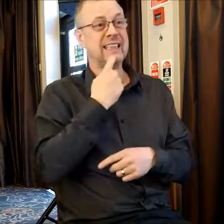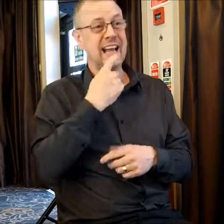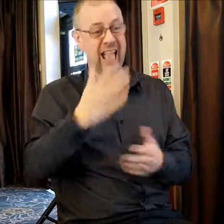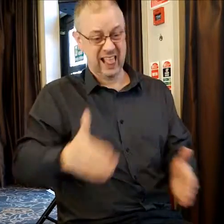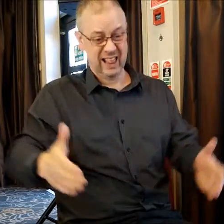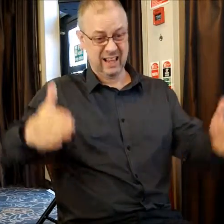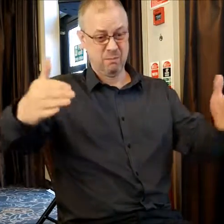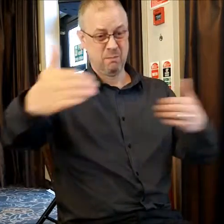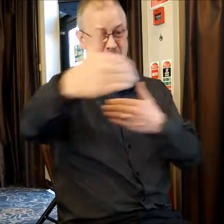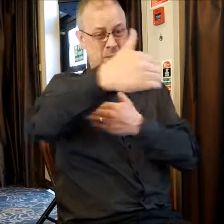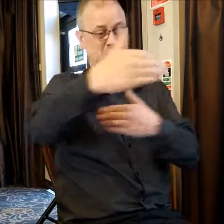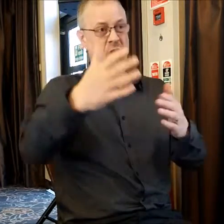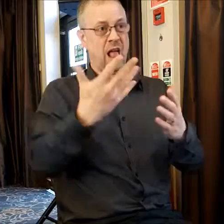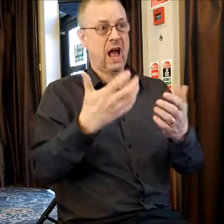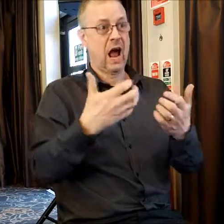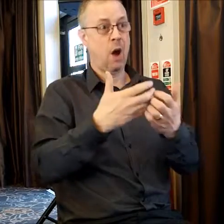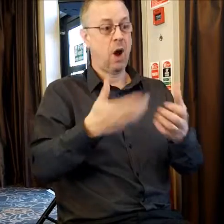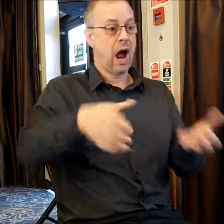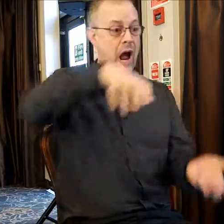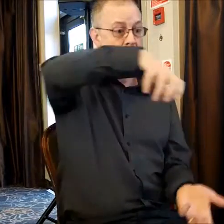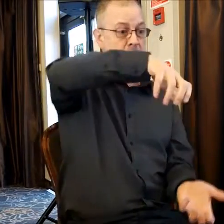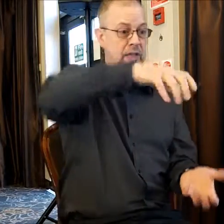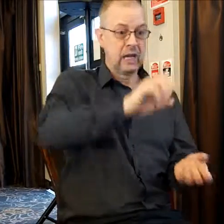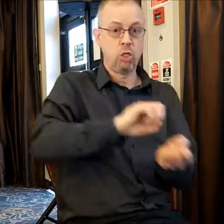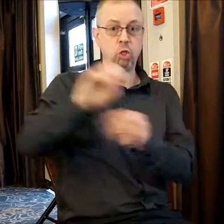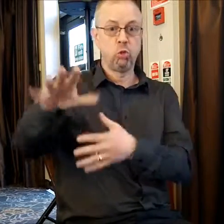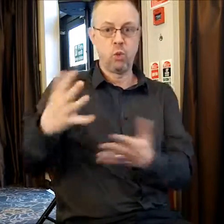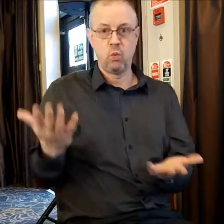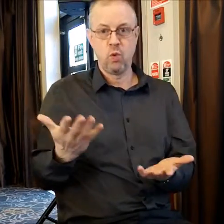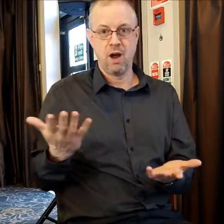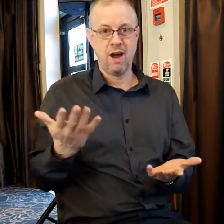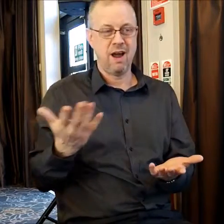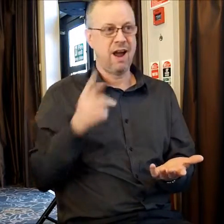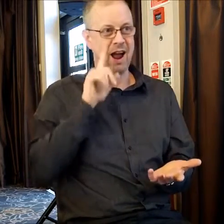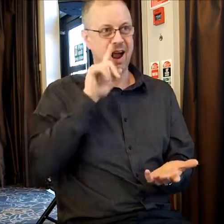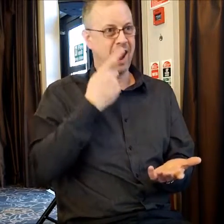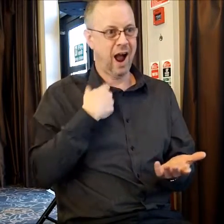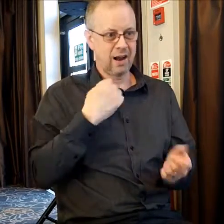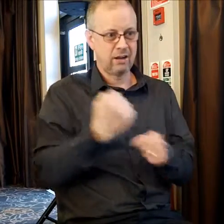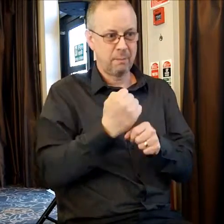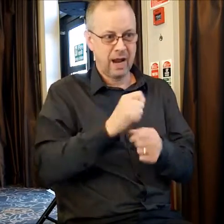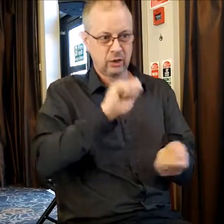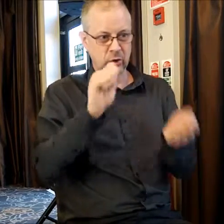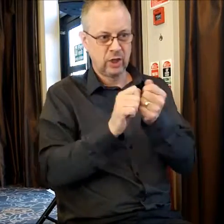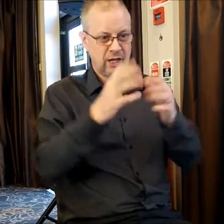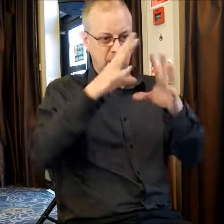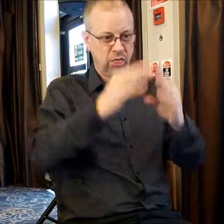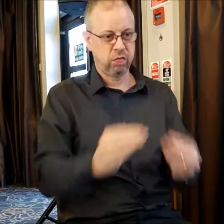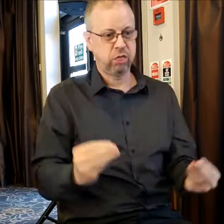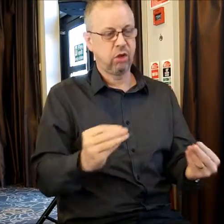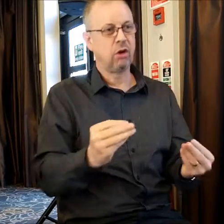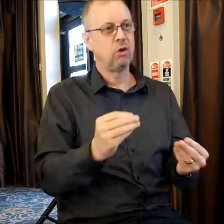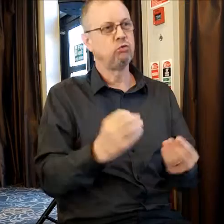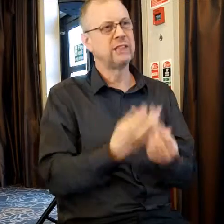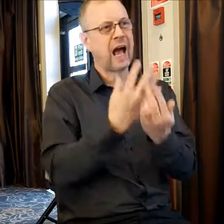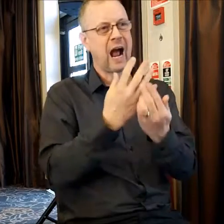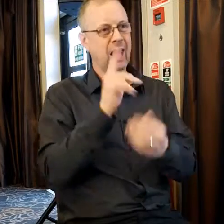great. You can't get rid of it. There's not really facilities within Africa to recycle it and use it again. So we